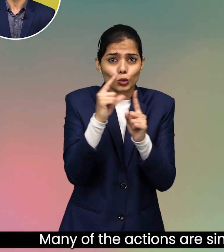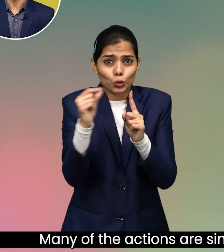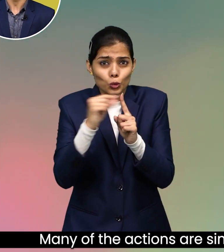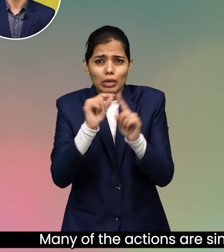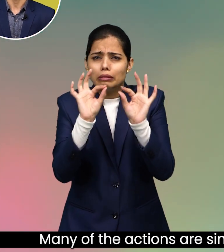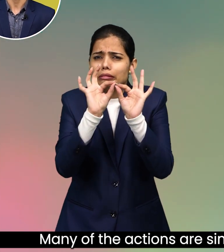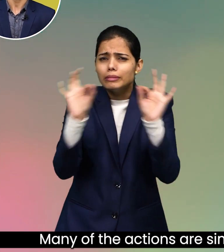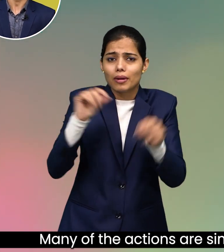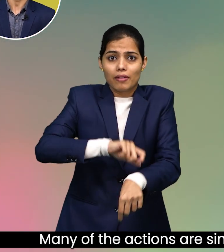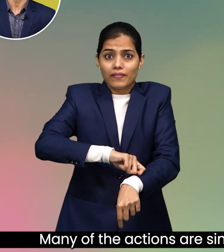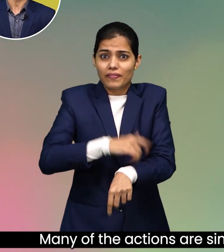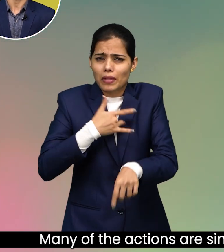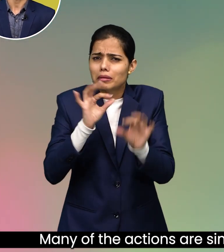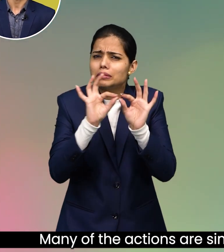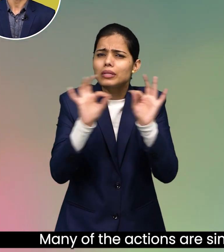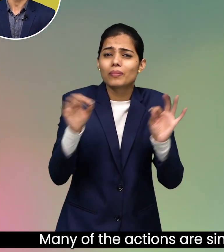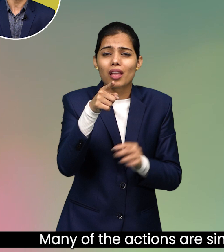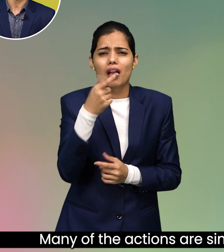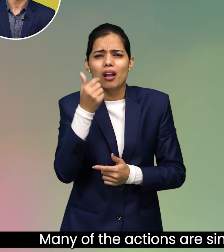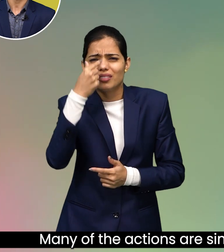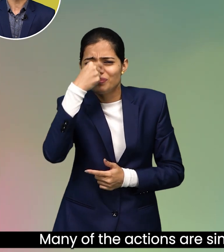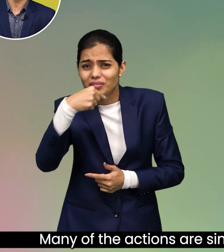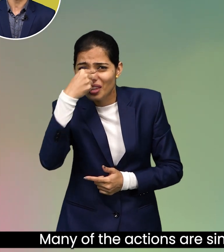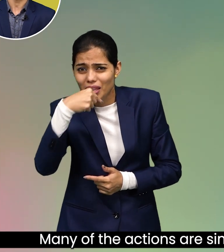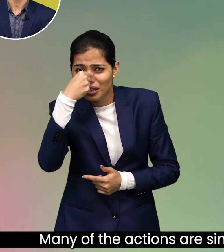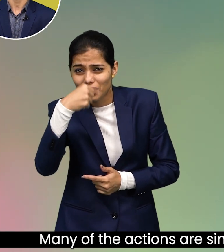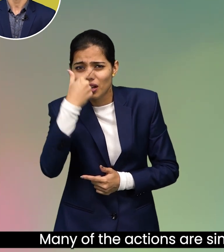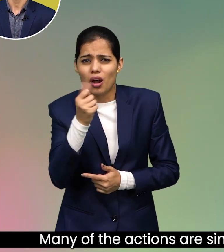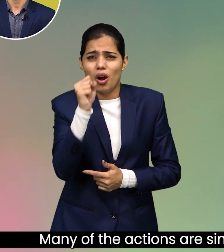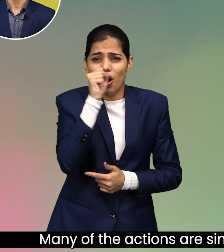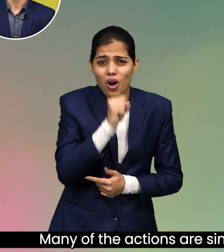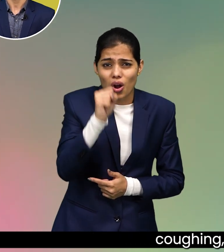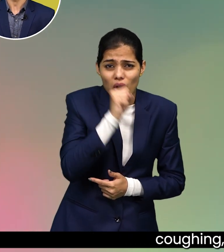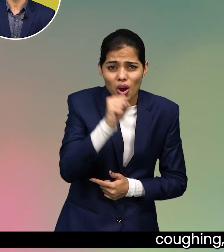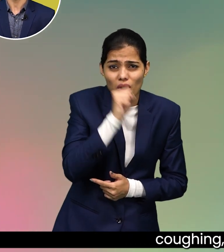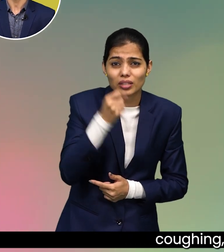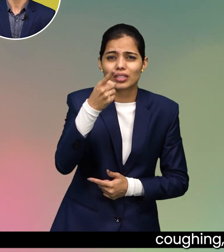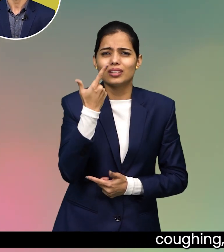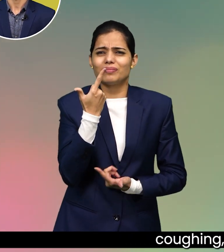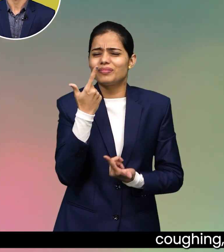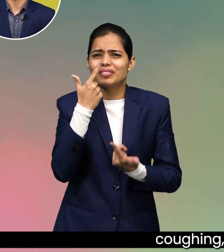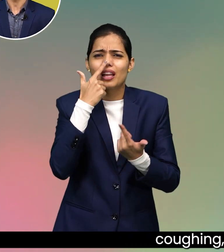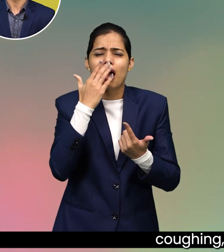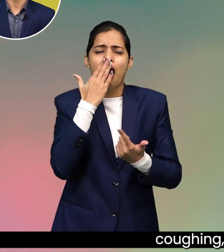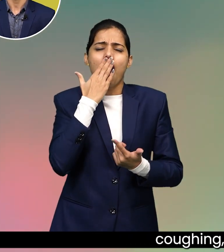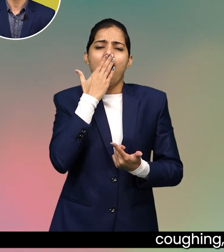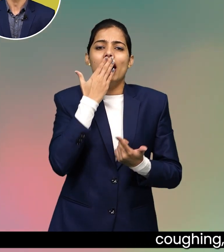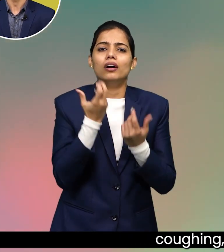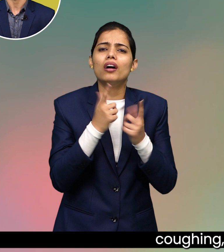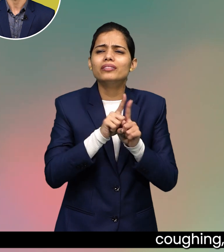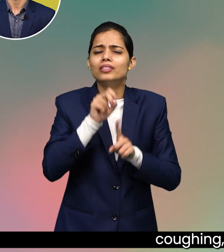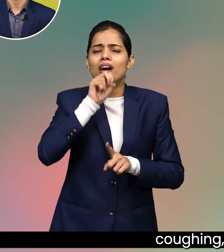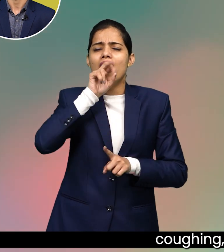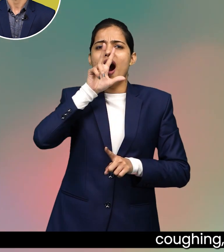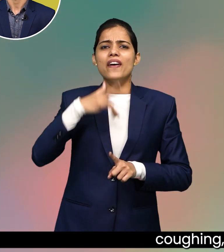Many of the actions are simple reflexes such as sneezing, coughing, yawning,